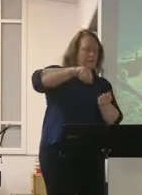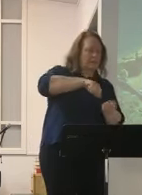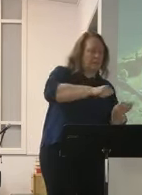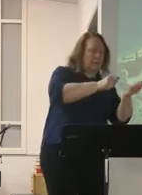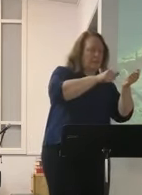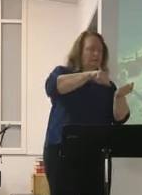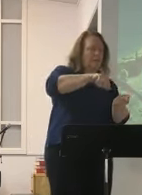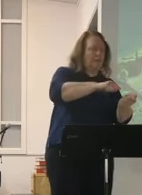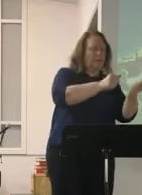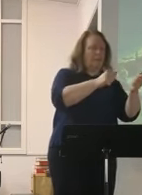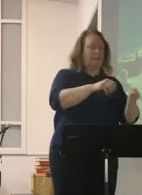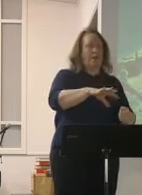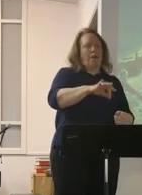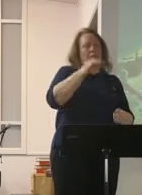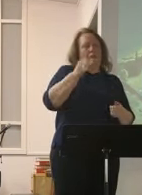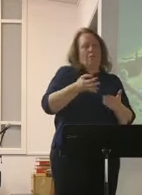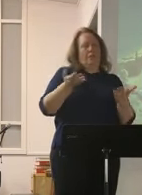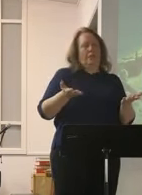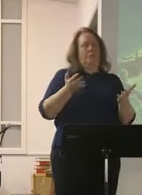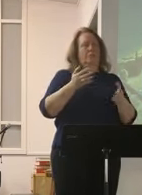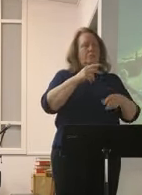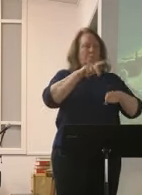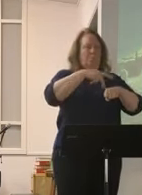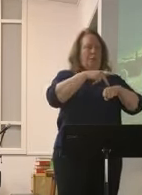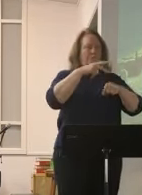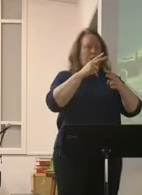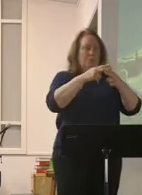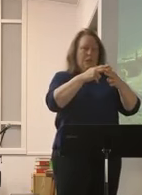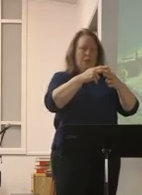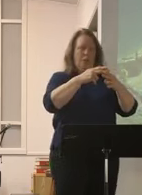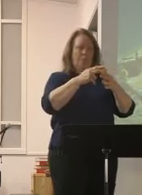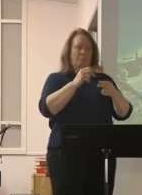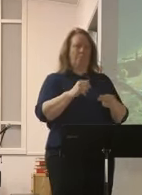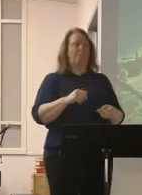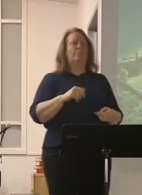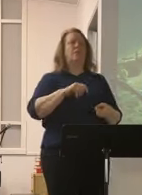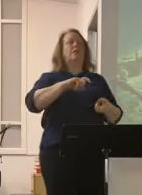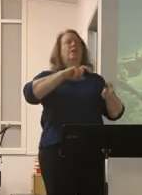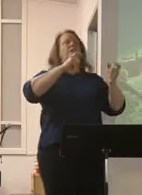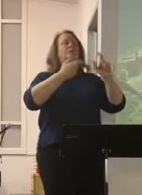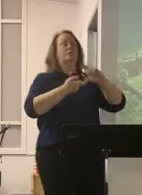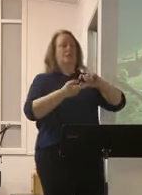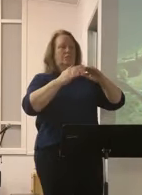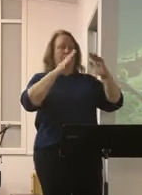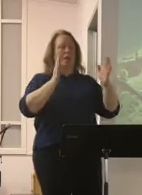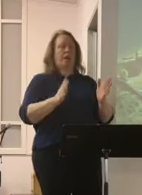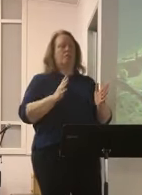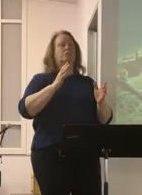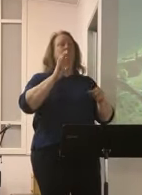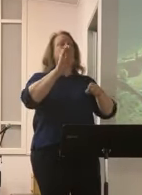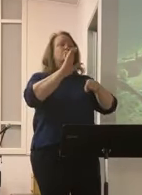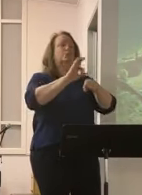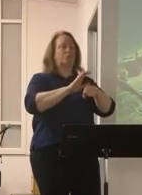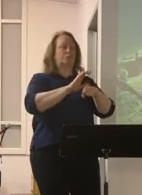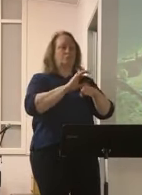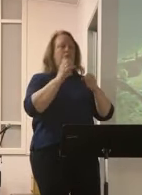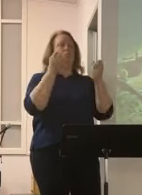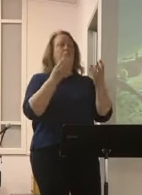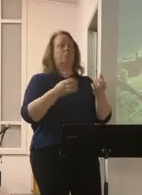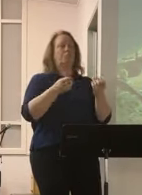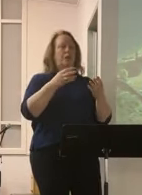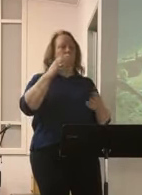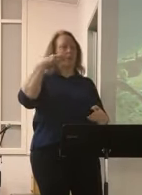it. There was also, through history, they turned that house into a church. And so there's a lot of reasons